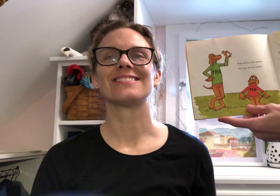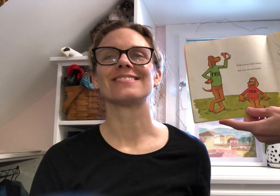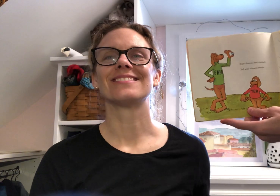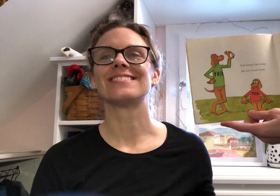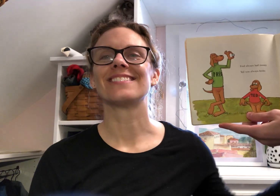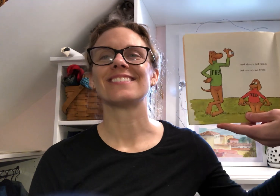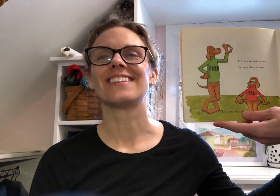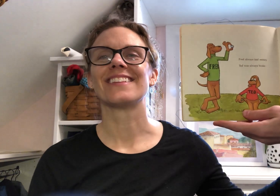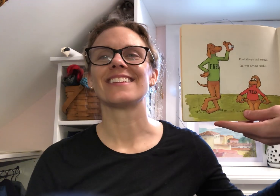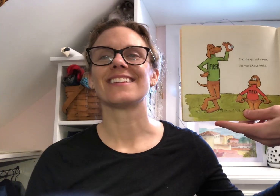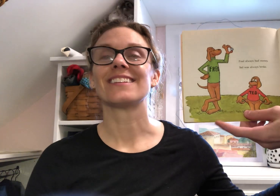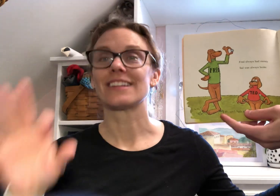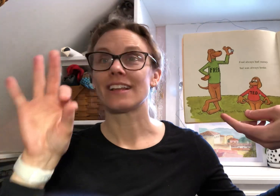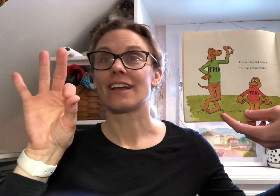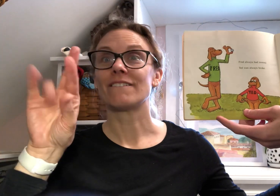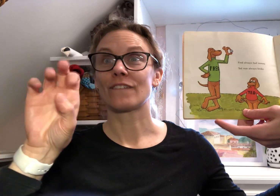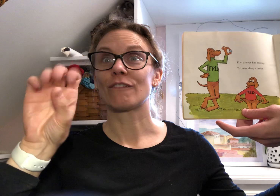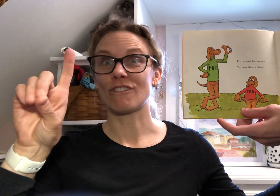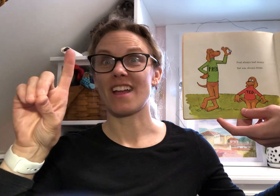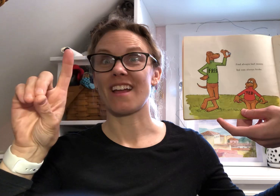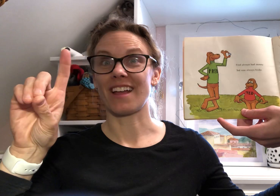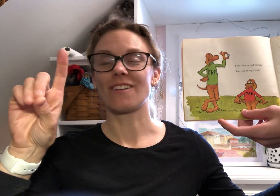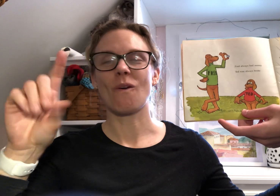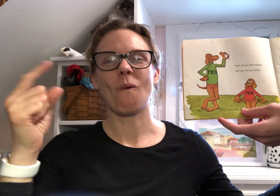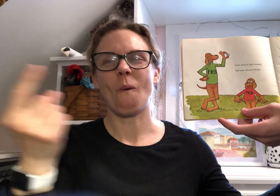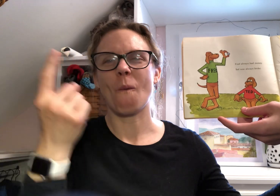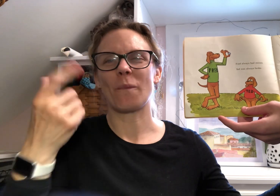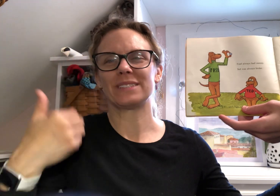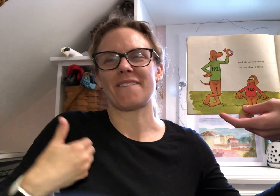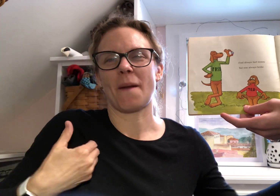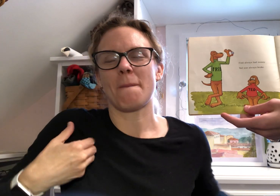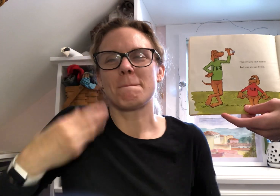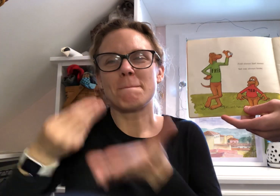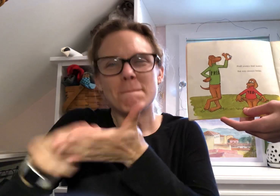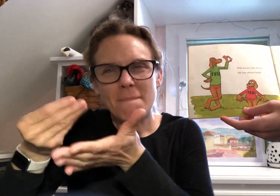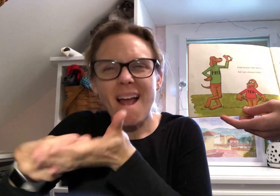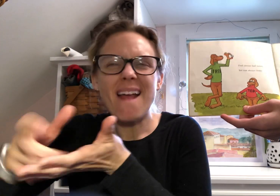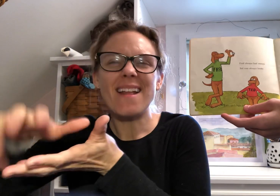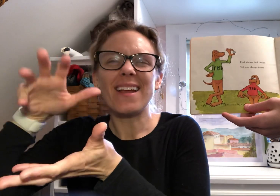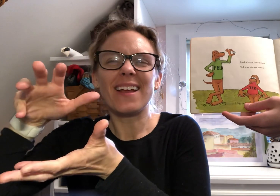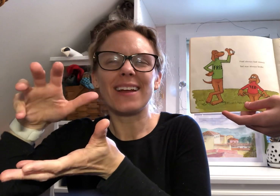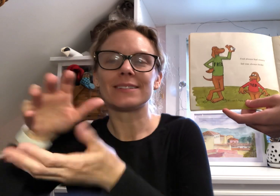Fred always had money. Ted was always broke.